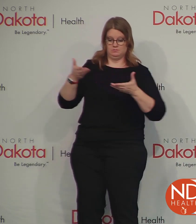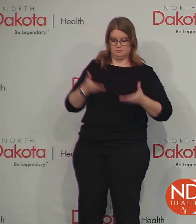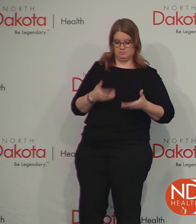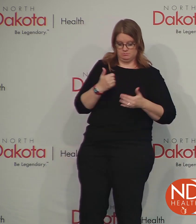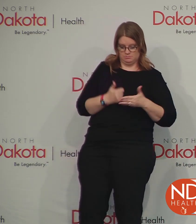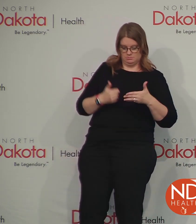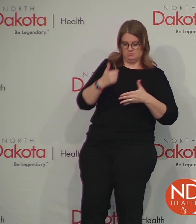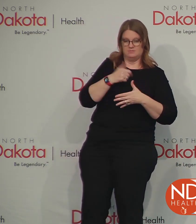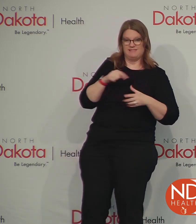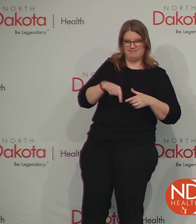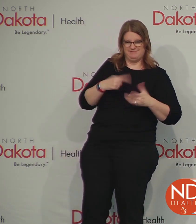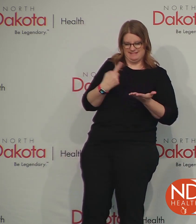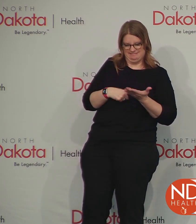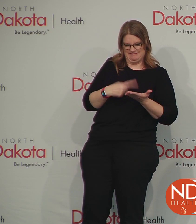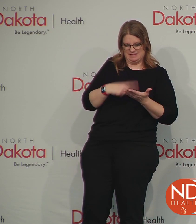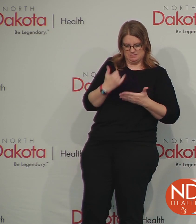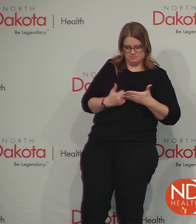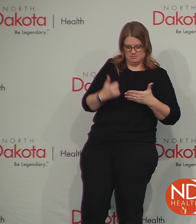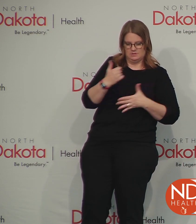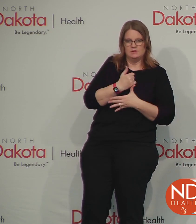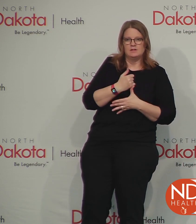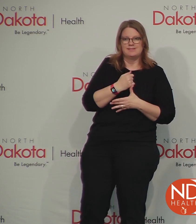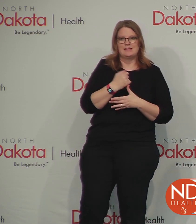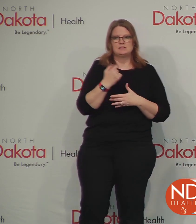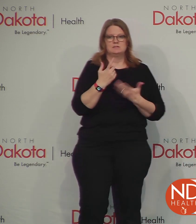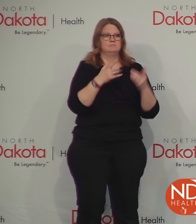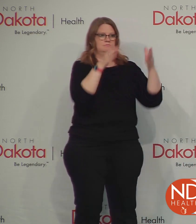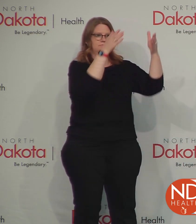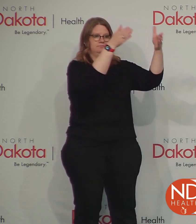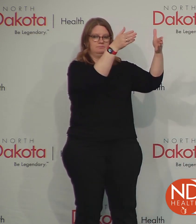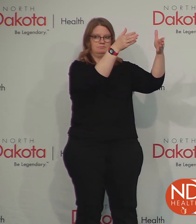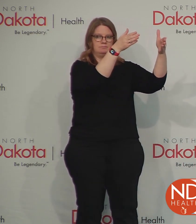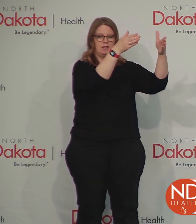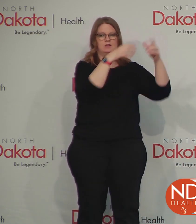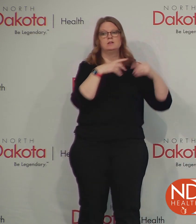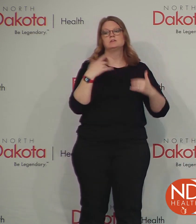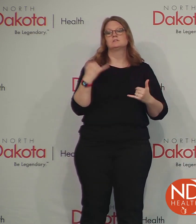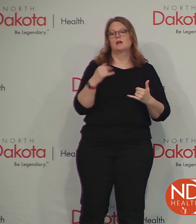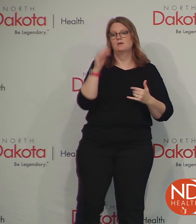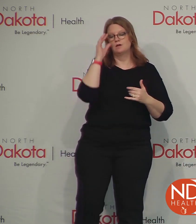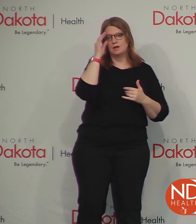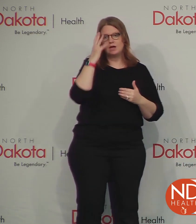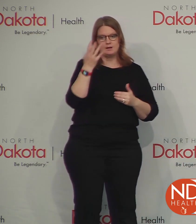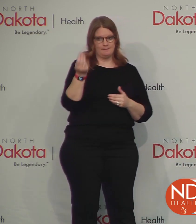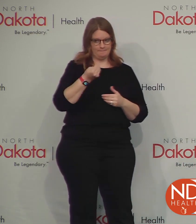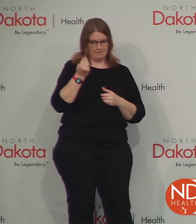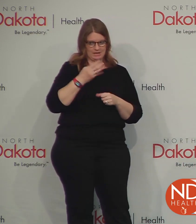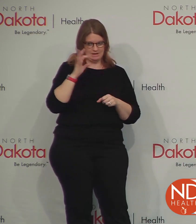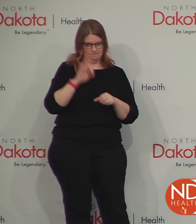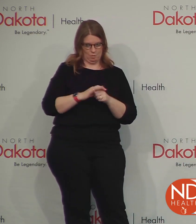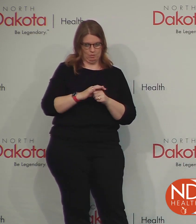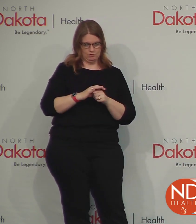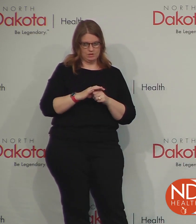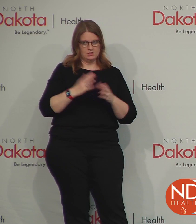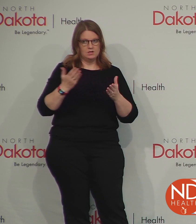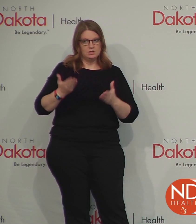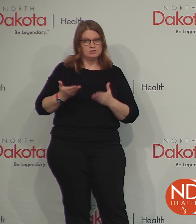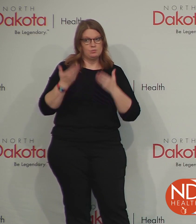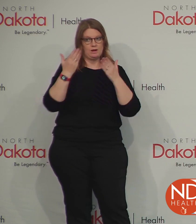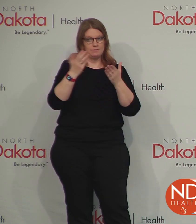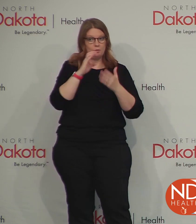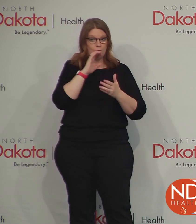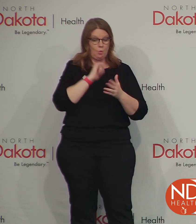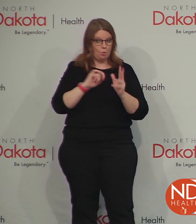that are on our website came from. So you're correct, on Monday, that group did vote to recommend